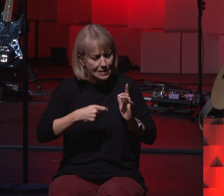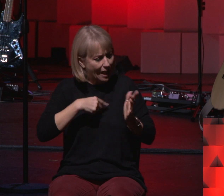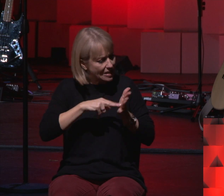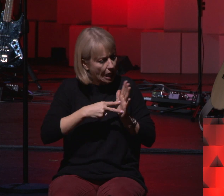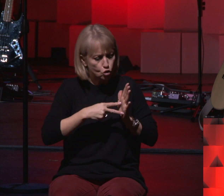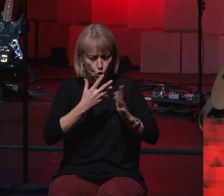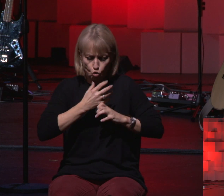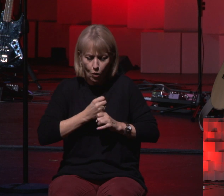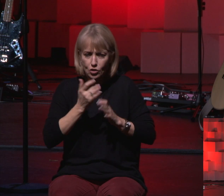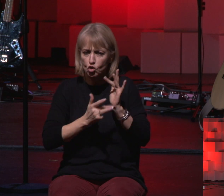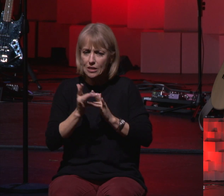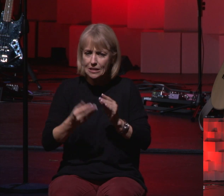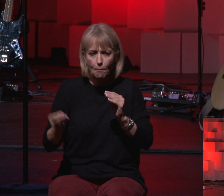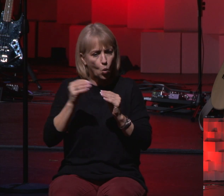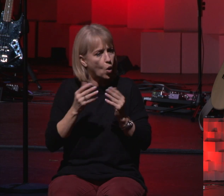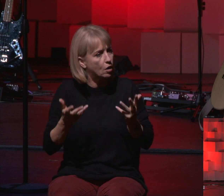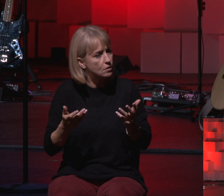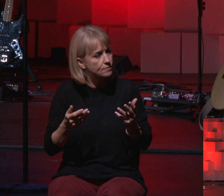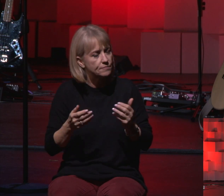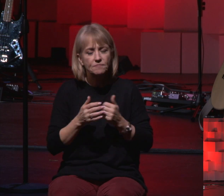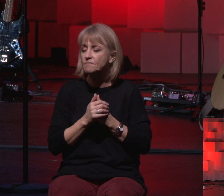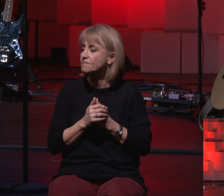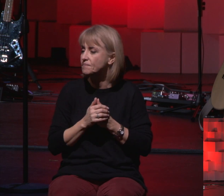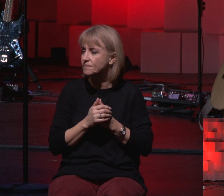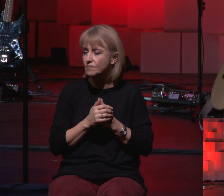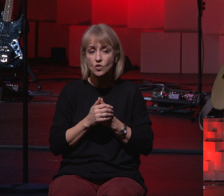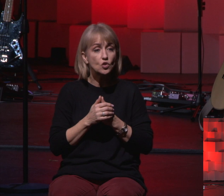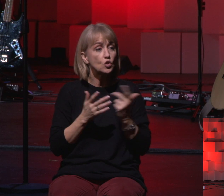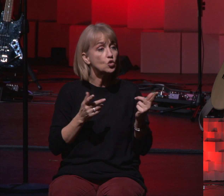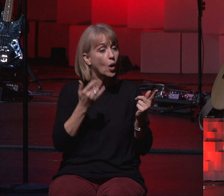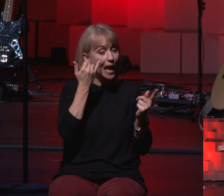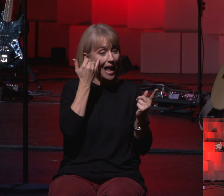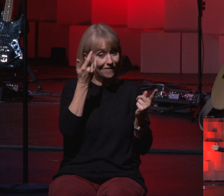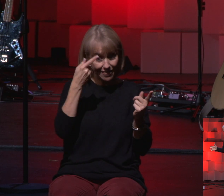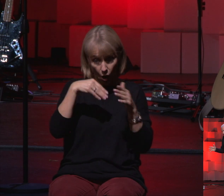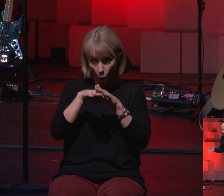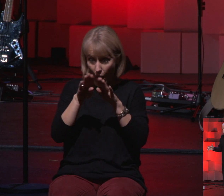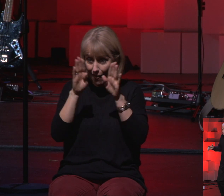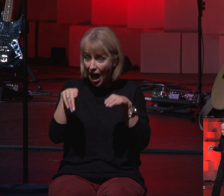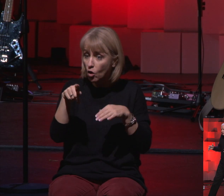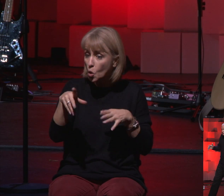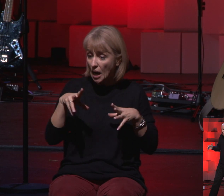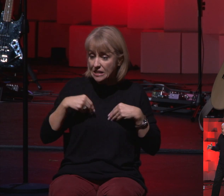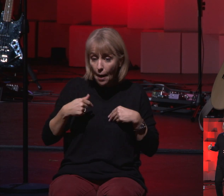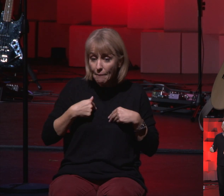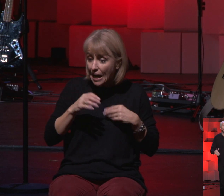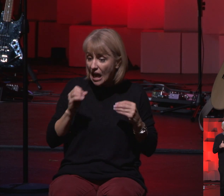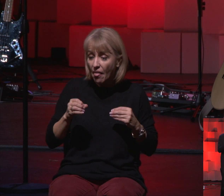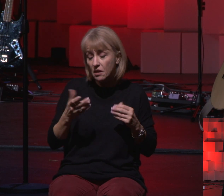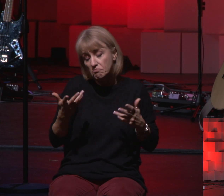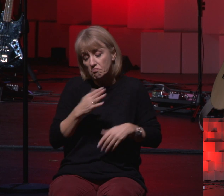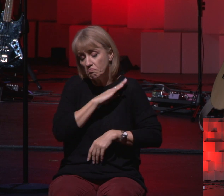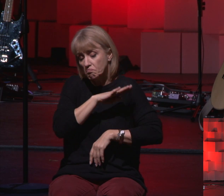life. And it goes on from there. It talks about what they did when they would go to one house. And if they go in and that place wouldn't receive them, they'd really shake the dust off.